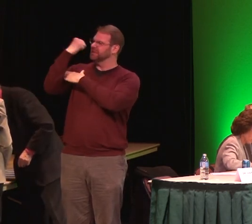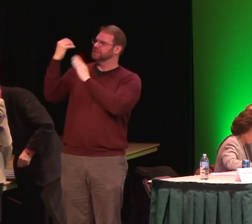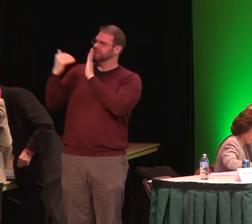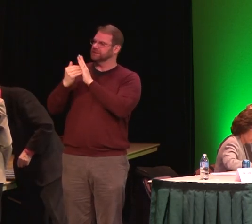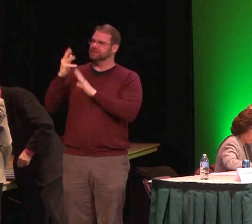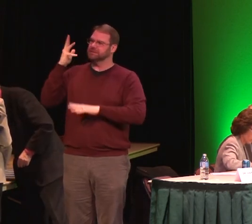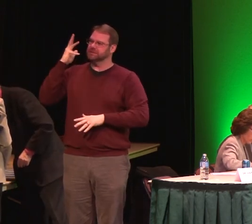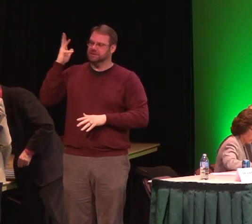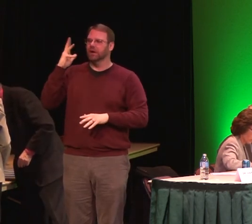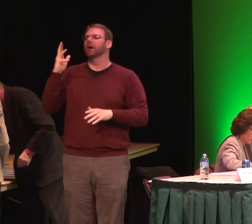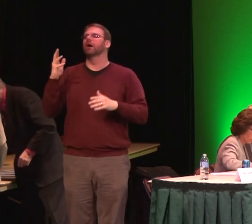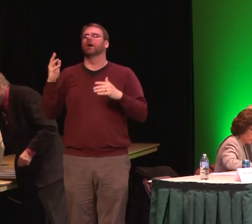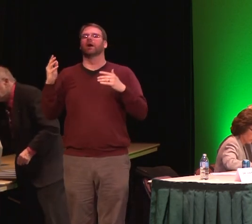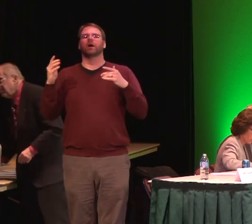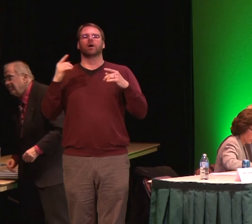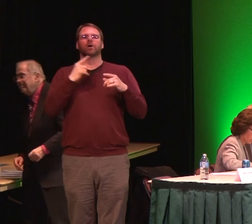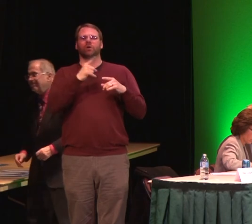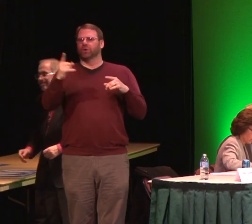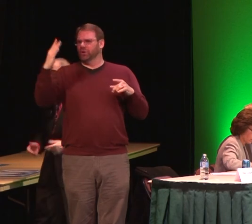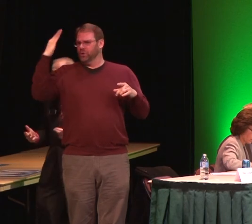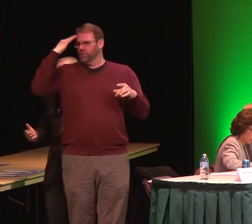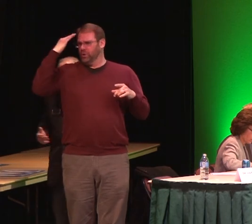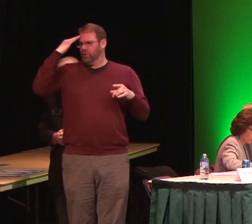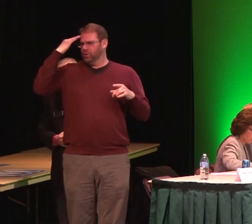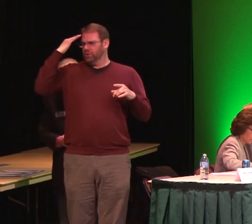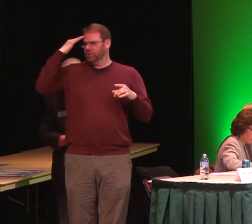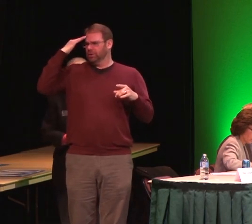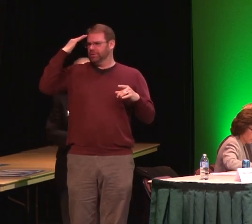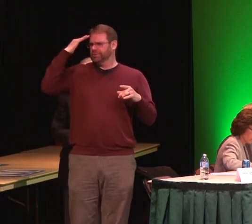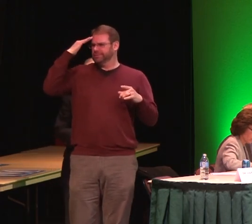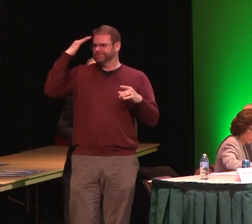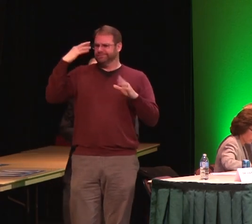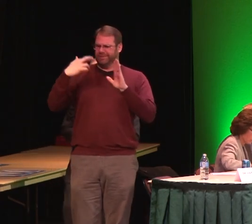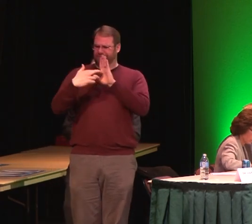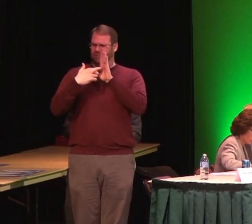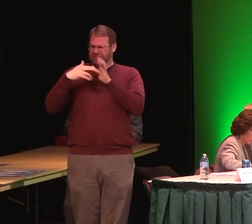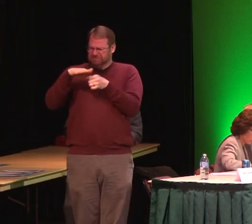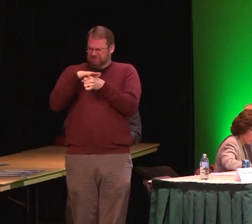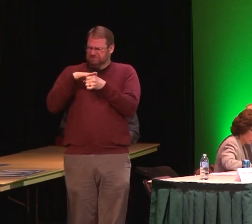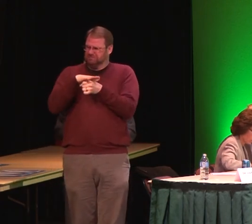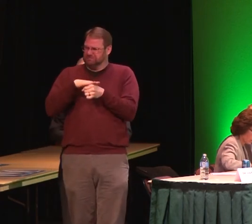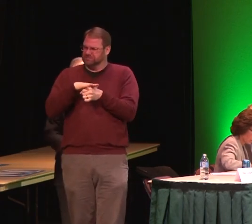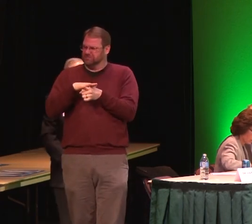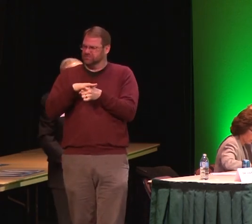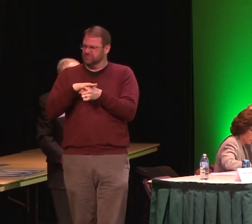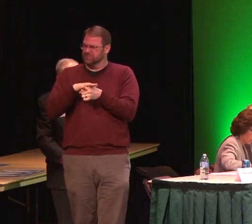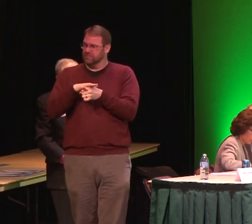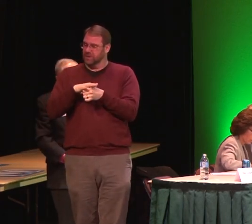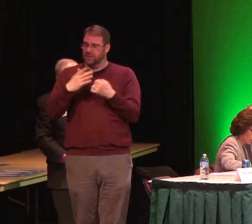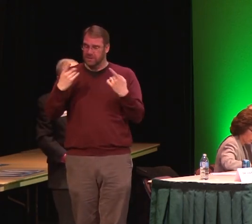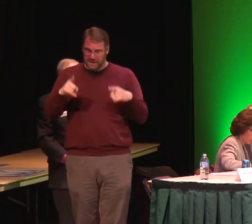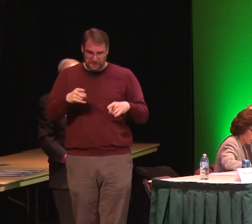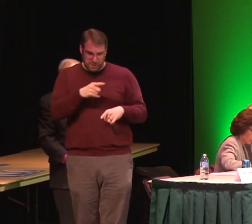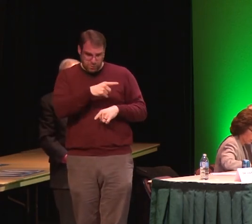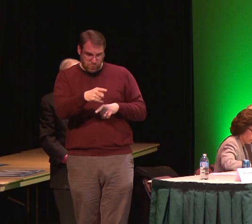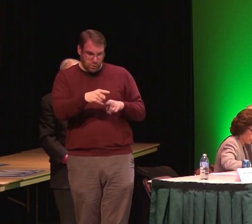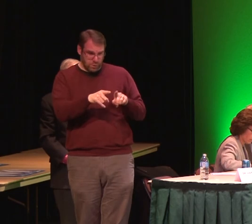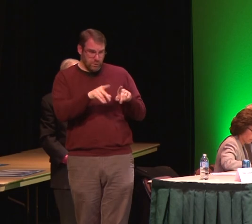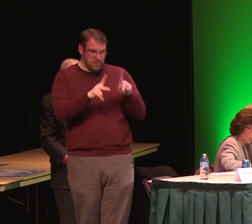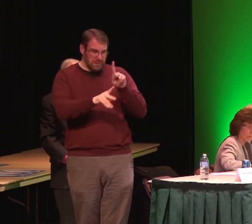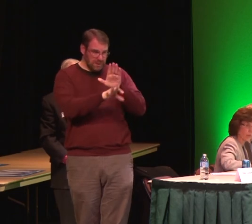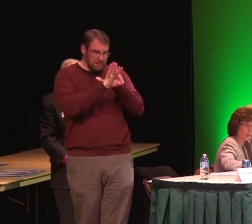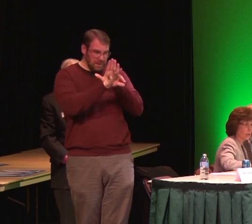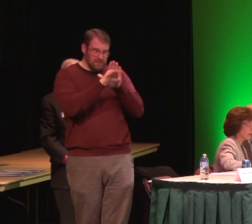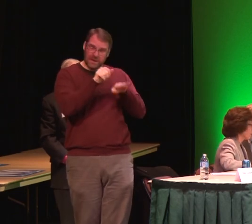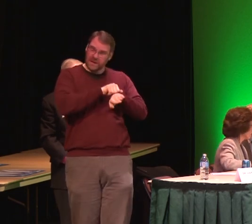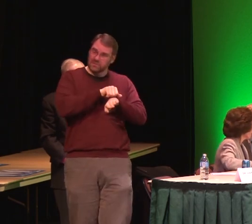are representatives from the region that are sent to the International Science and Engineering